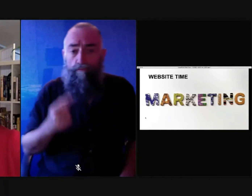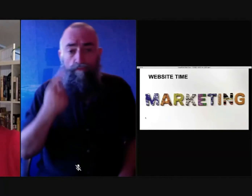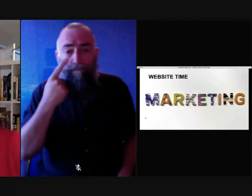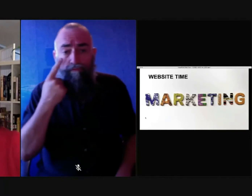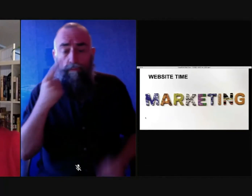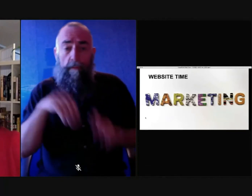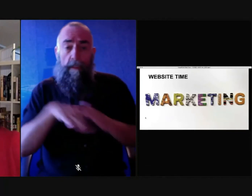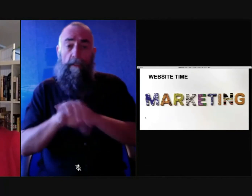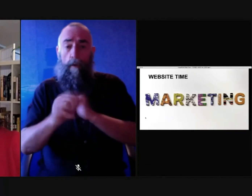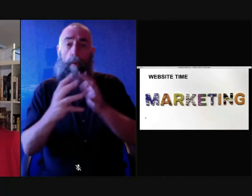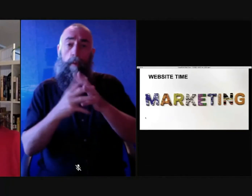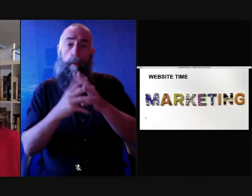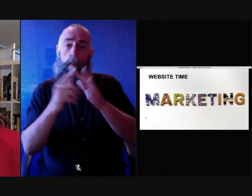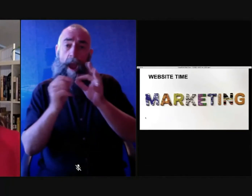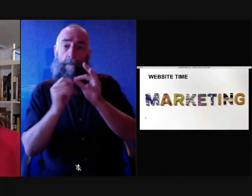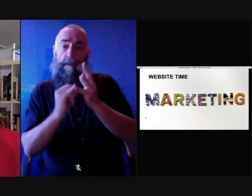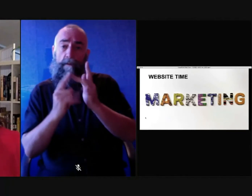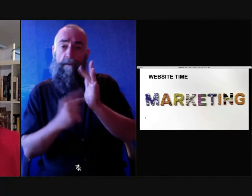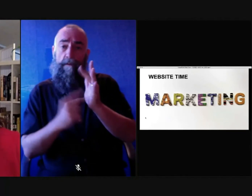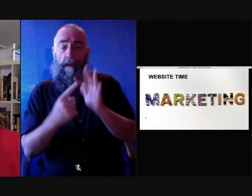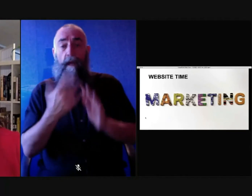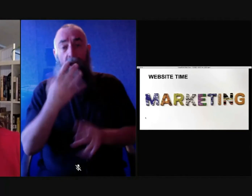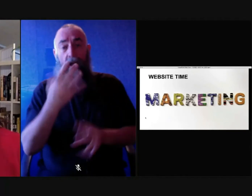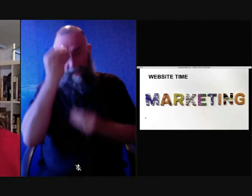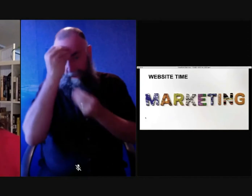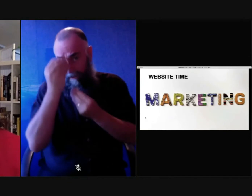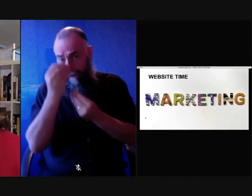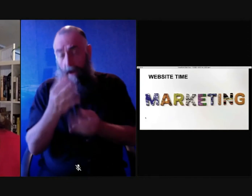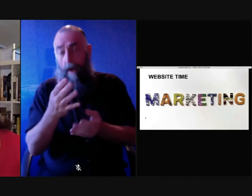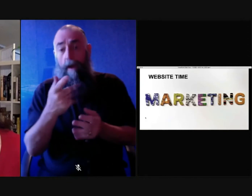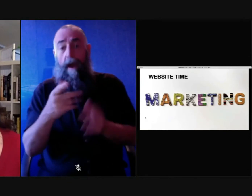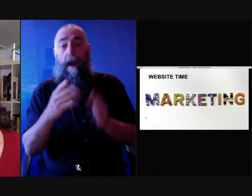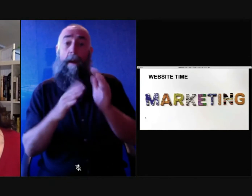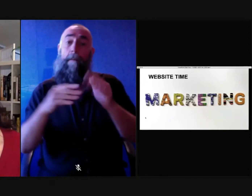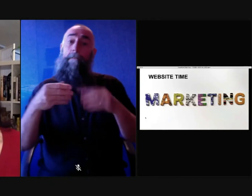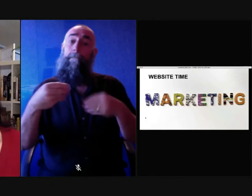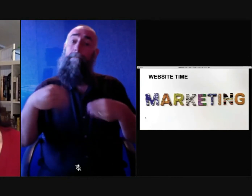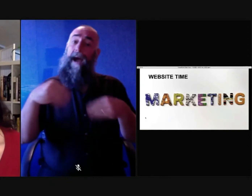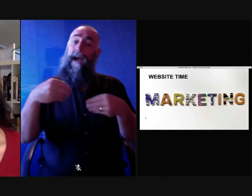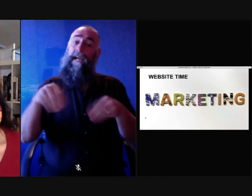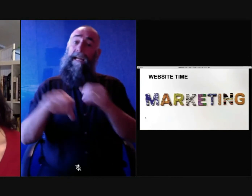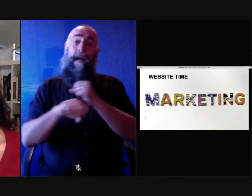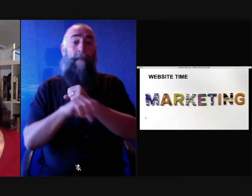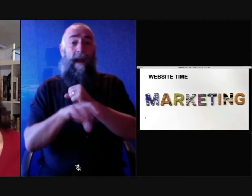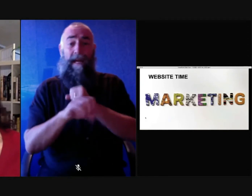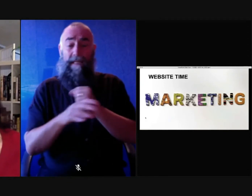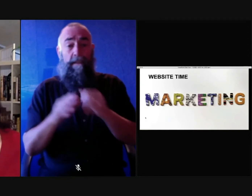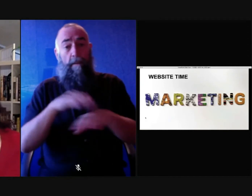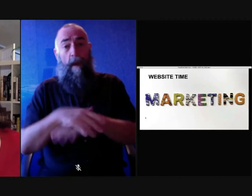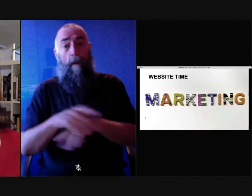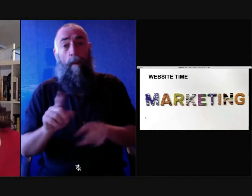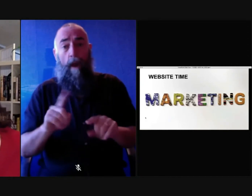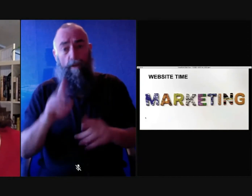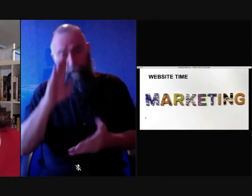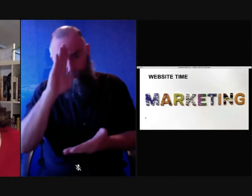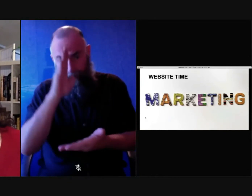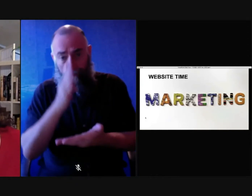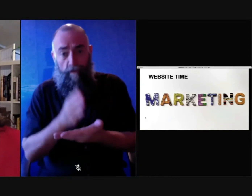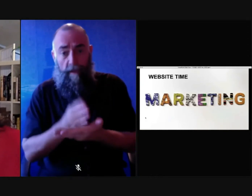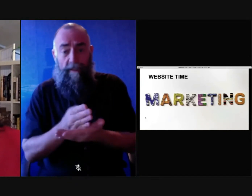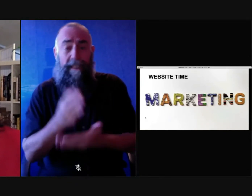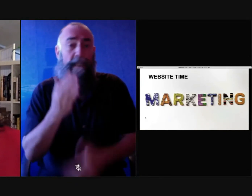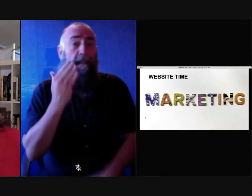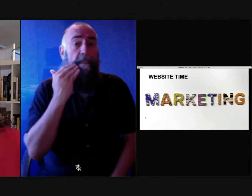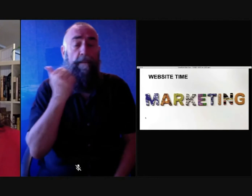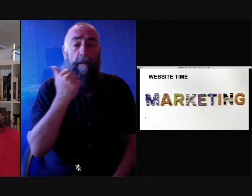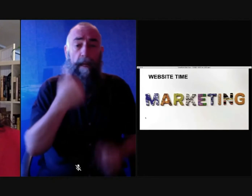Because the thing is, marketing is always about trust. Always. Whether we're in positive or